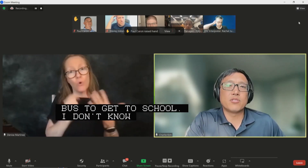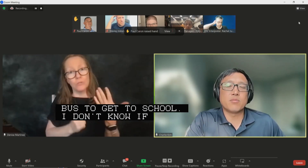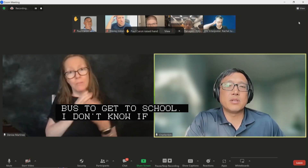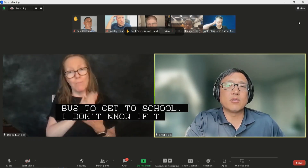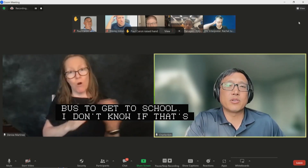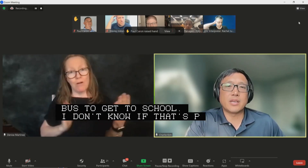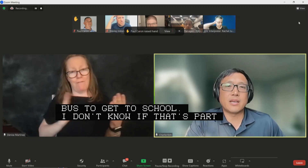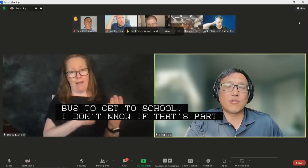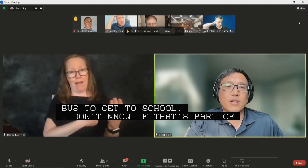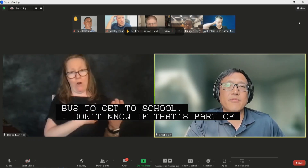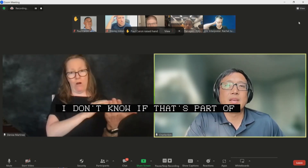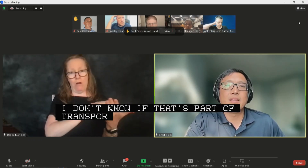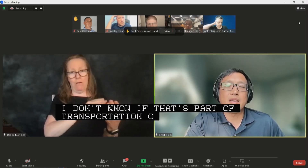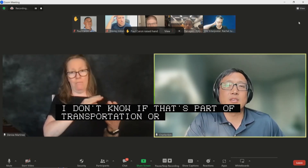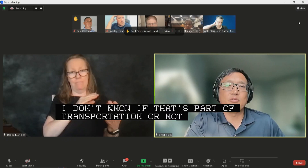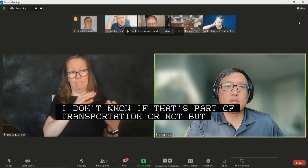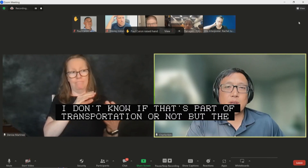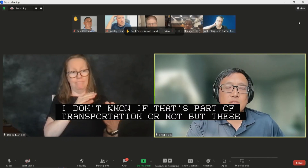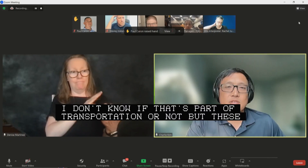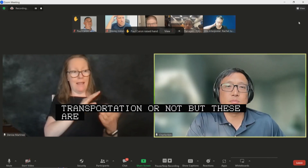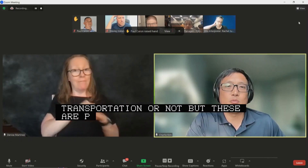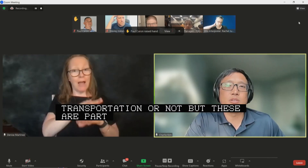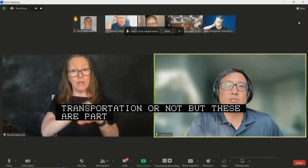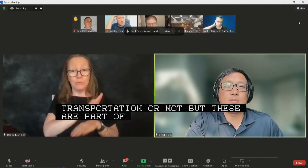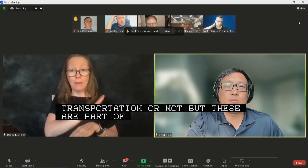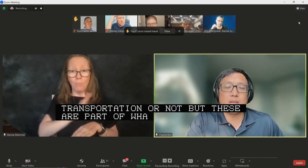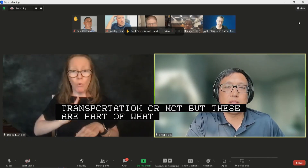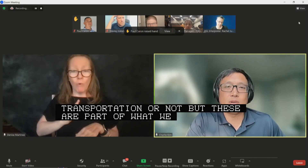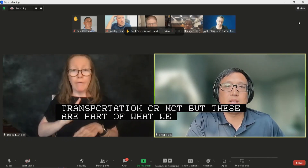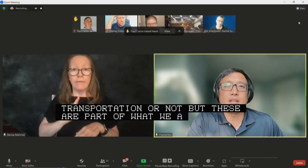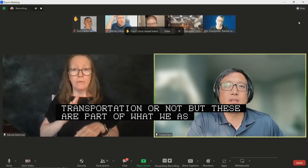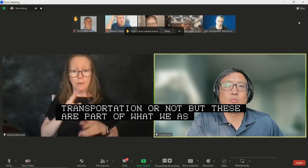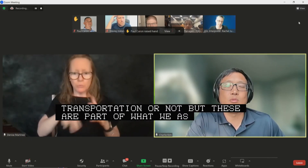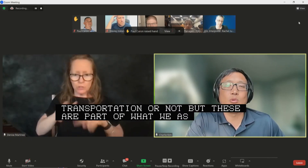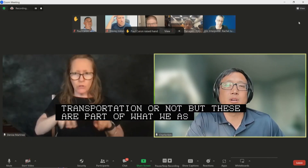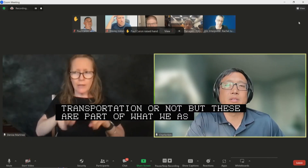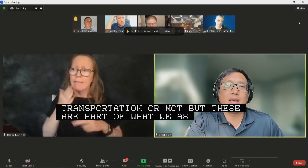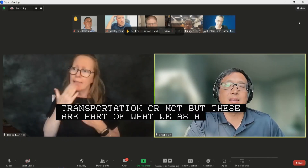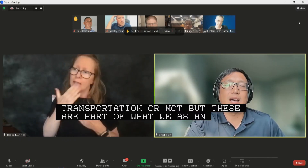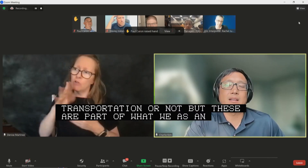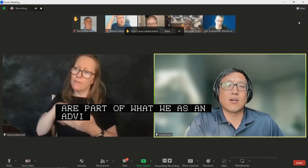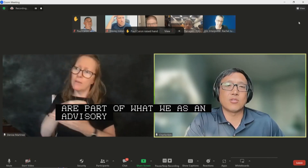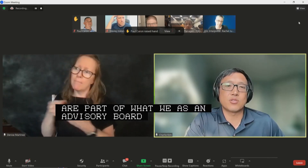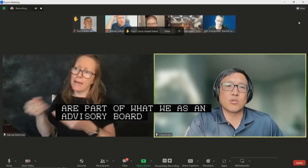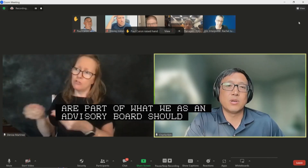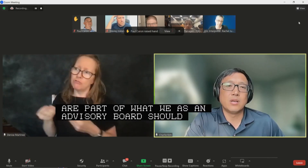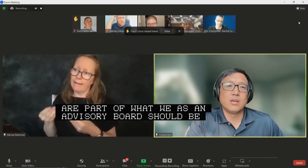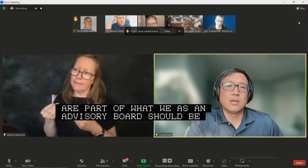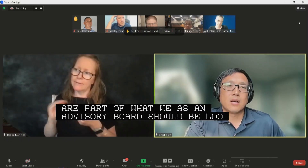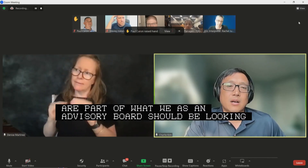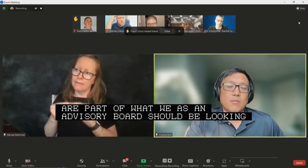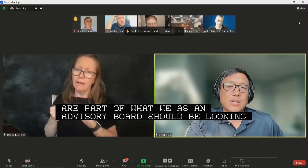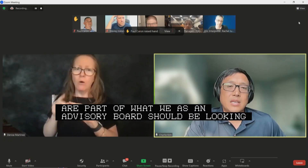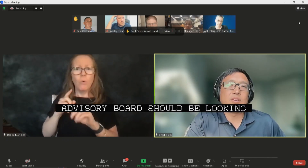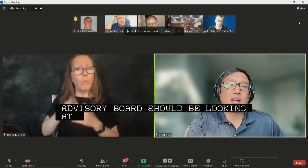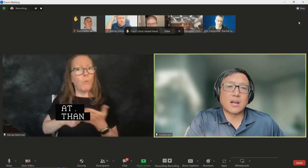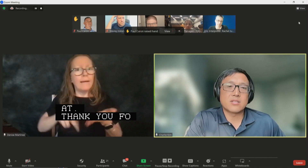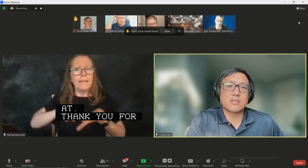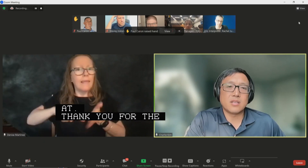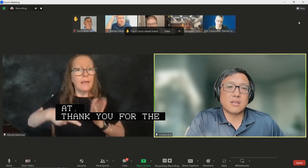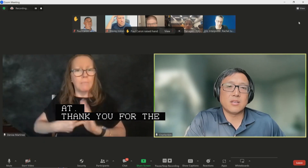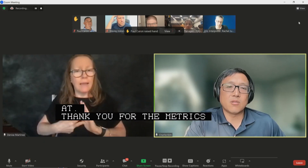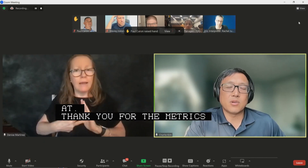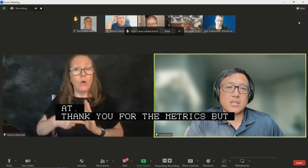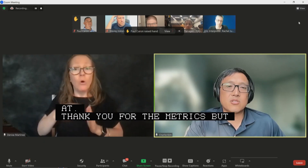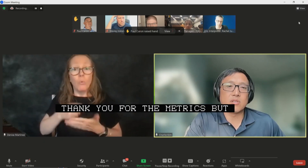advisory board, should be looking at, right? Thank you for the metrics, but what do they mean, right? And then what are they not also giving